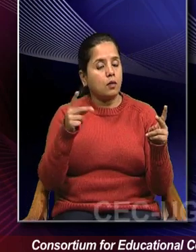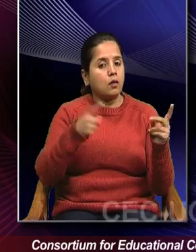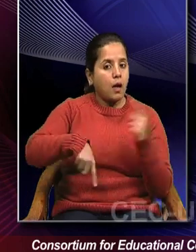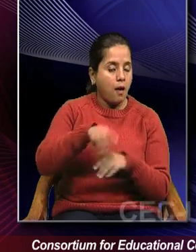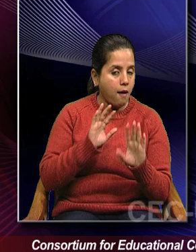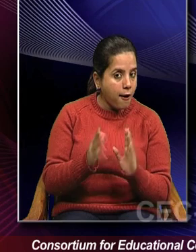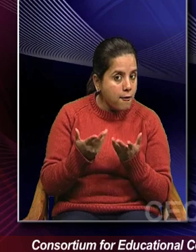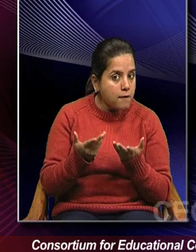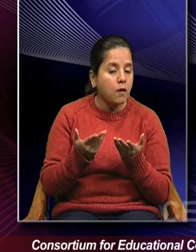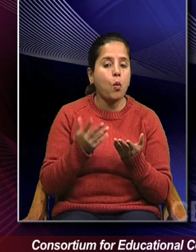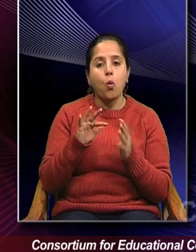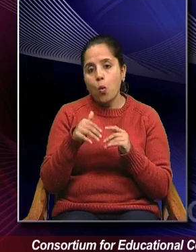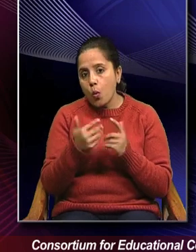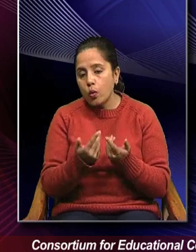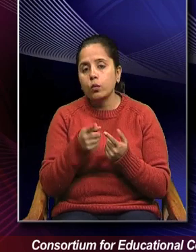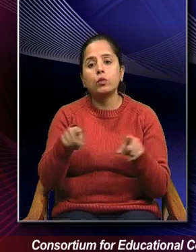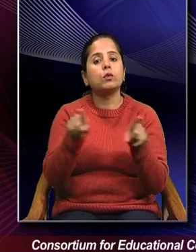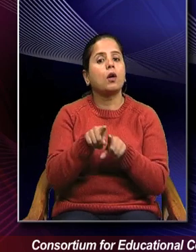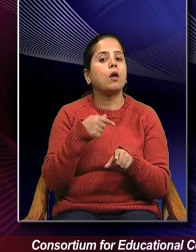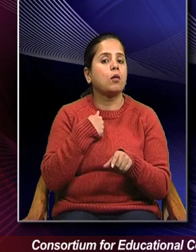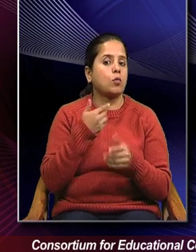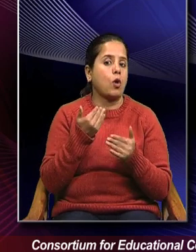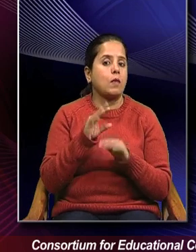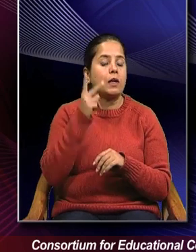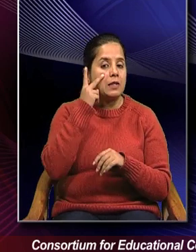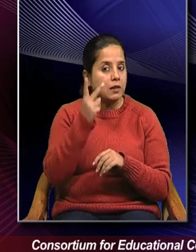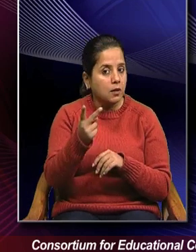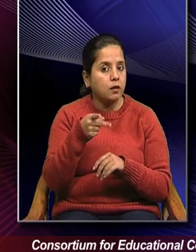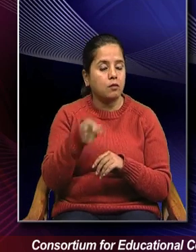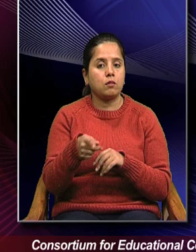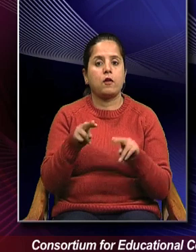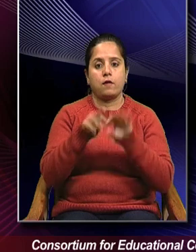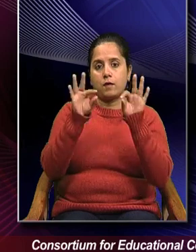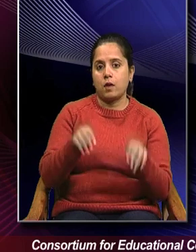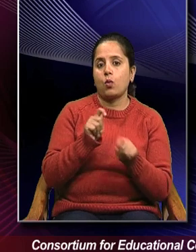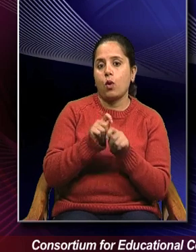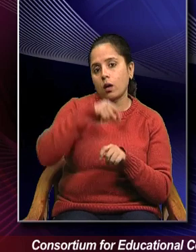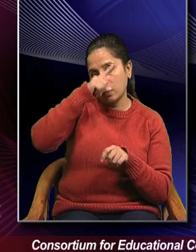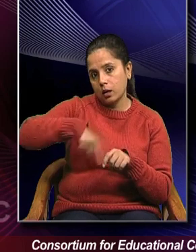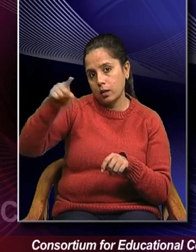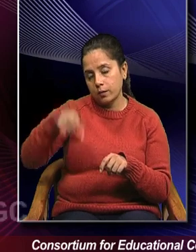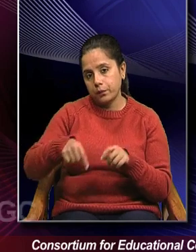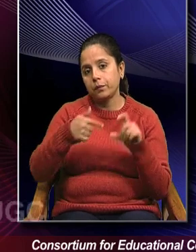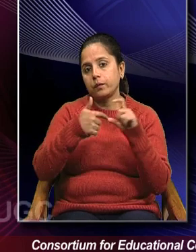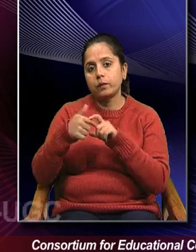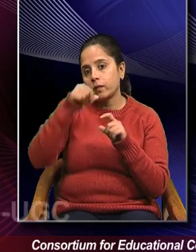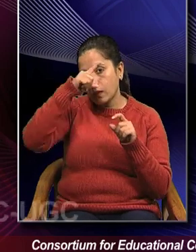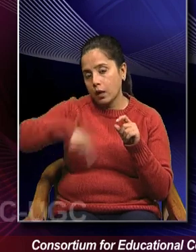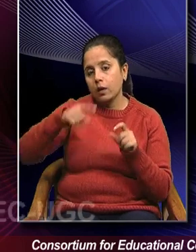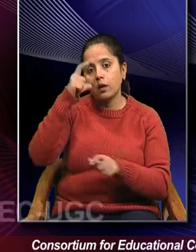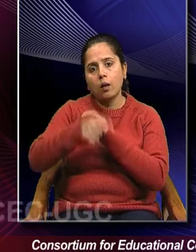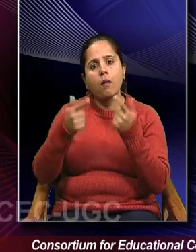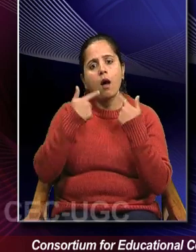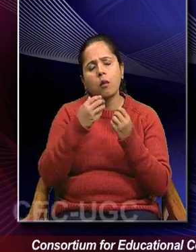and this also we also see in the framework of India as well, where East India Company allowed so